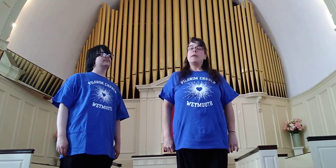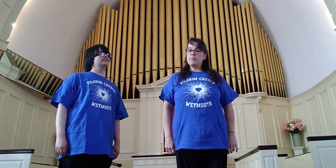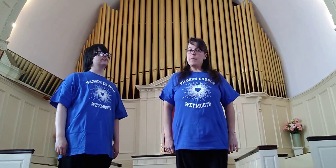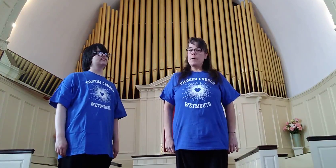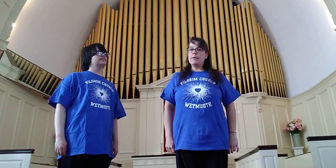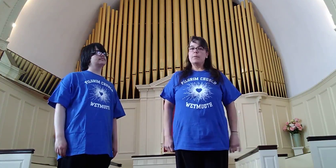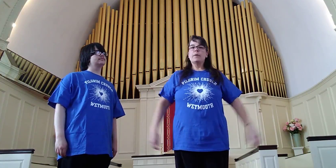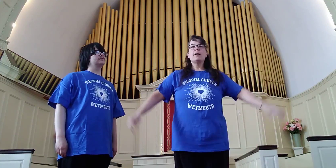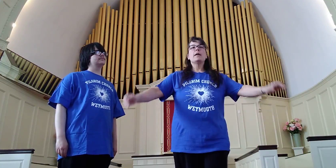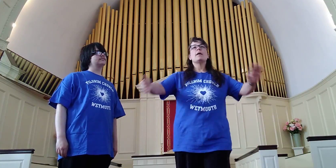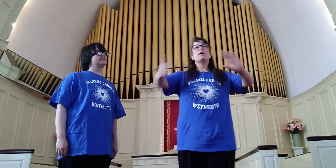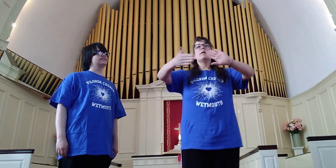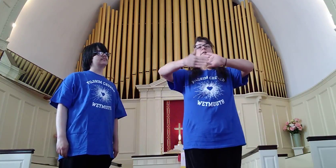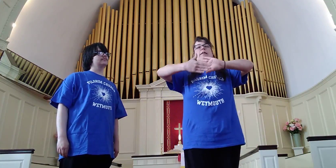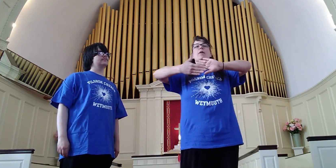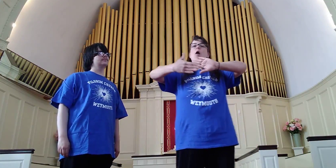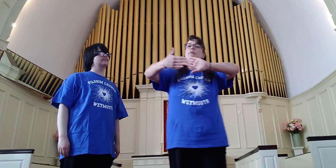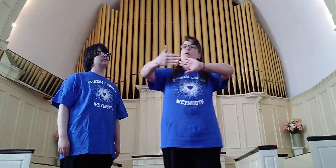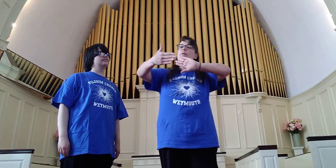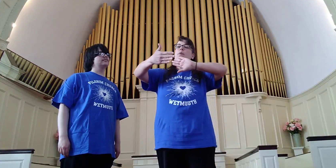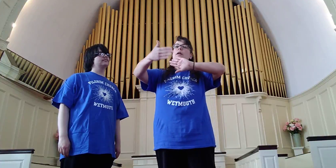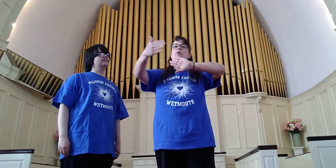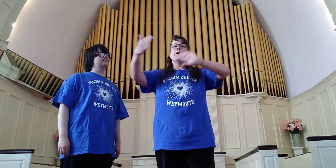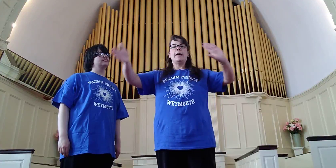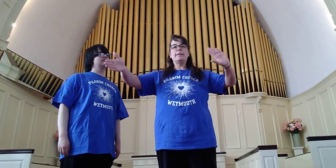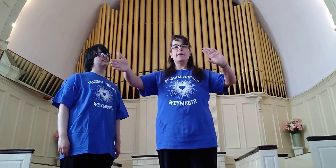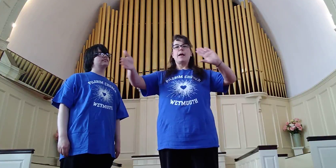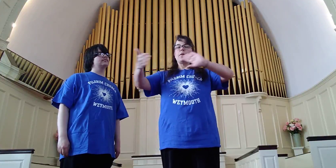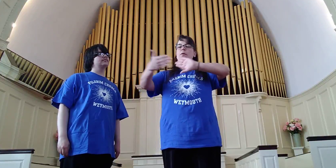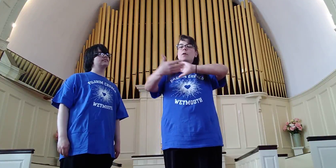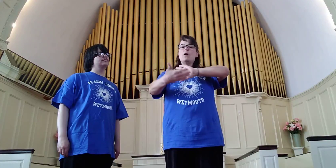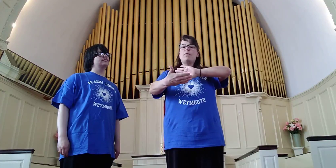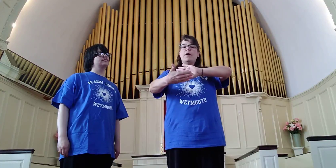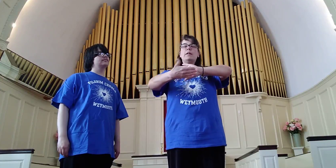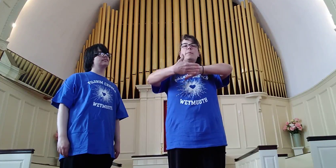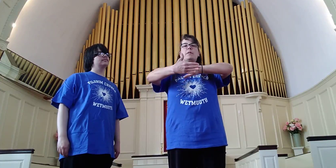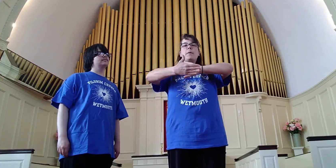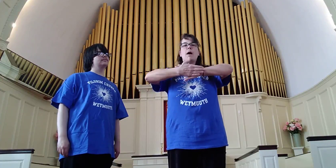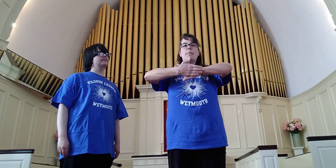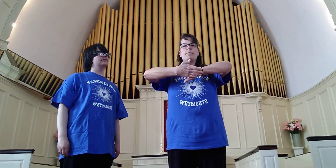Peace be with you. Start off with putting your hands together, fingertips to palms.